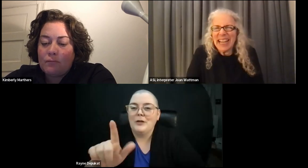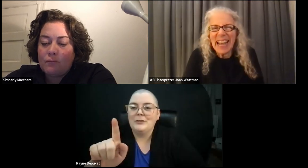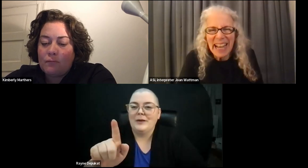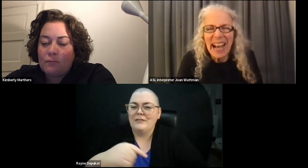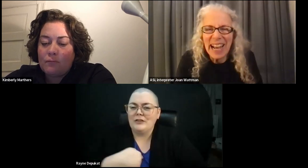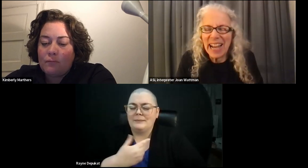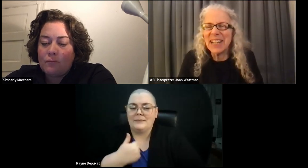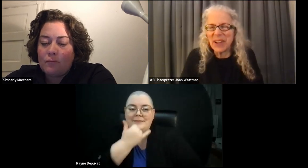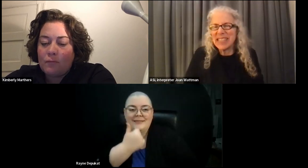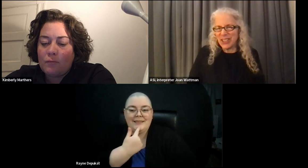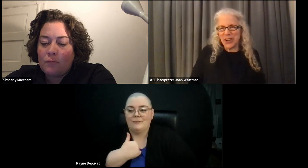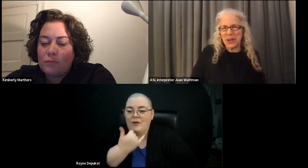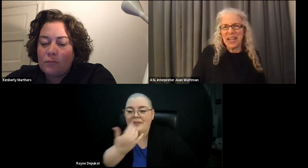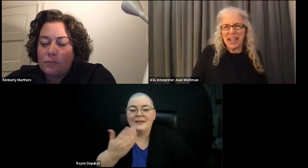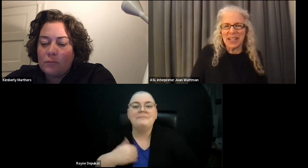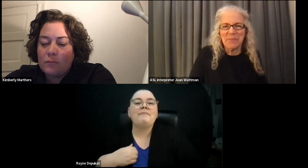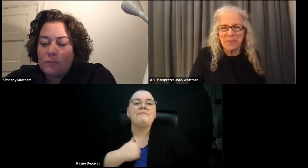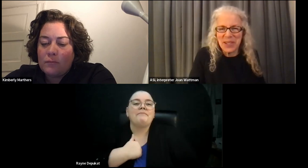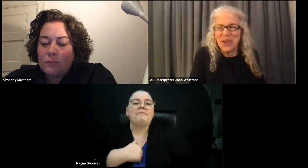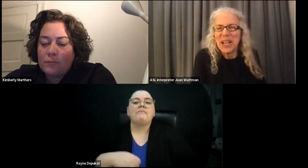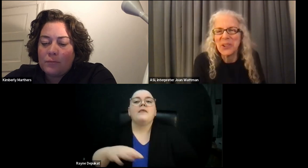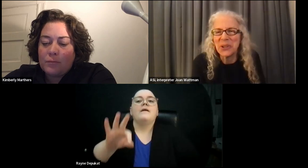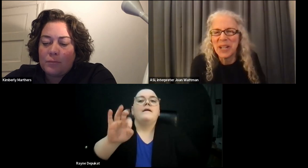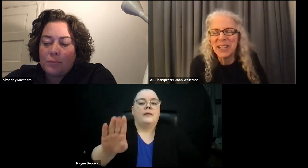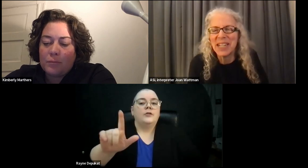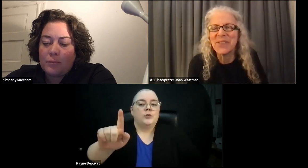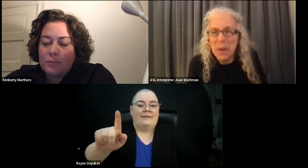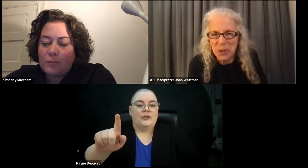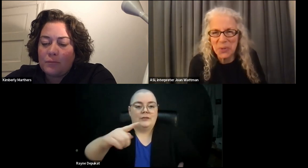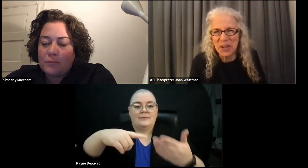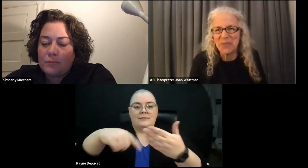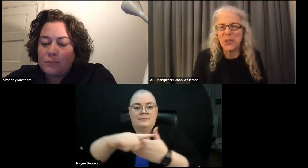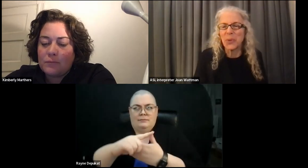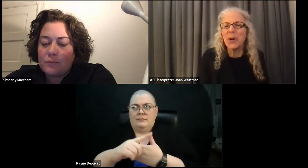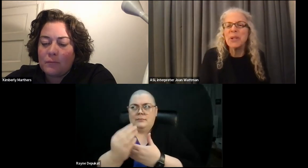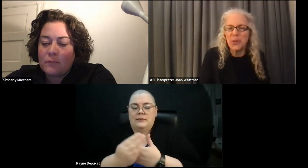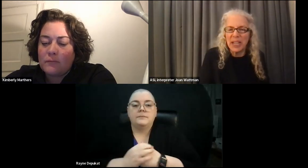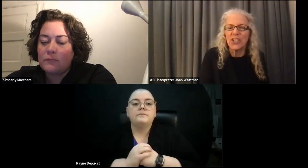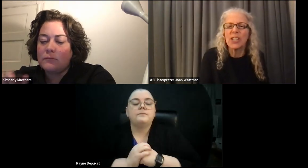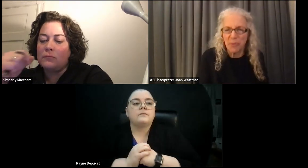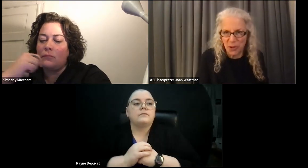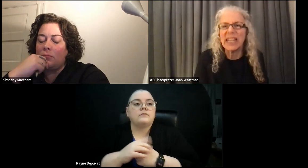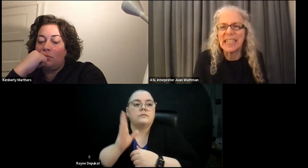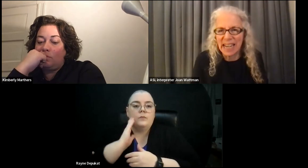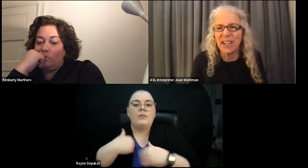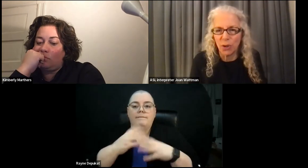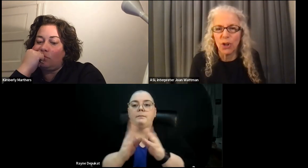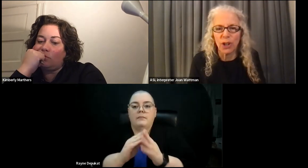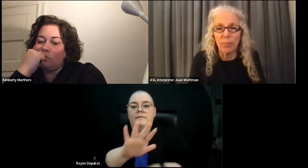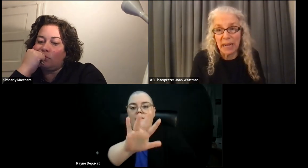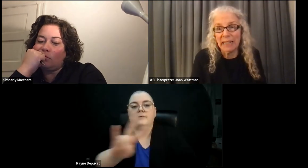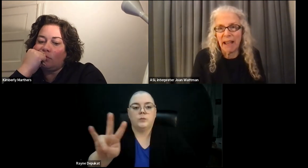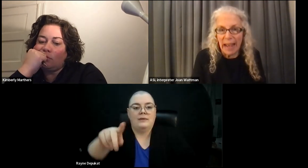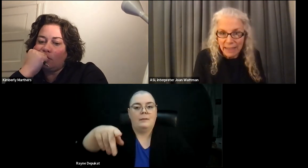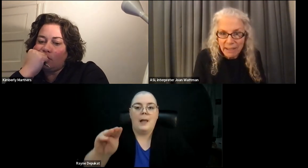Sorry, if I said January, sorry, I don't know. It's February 21st. We're going to be doing it just before the executive